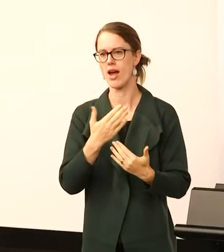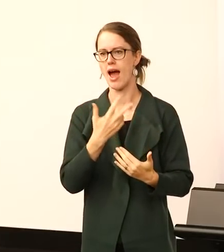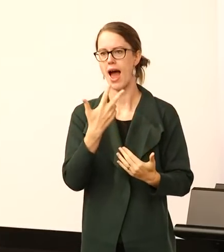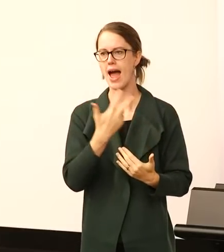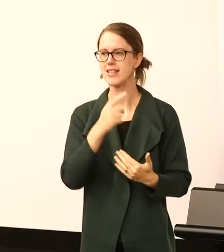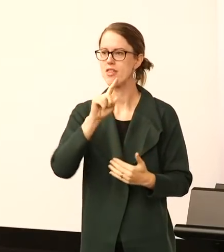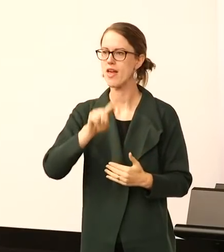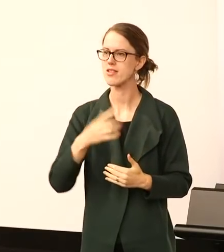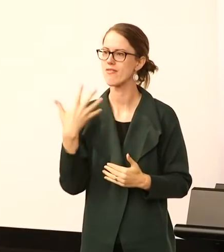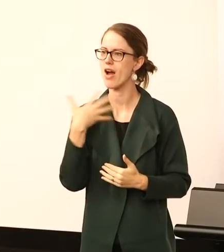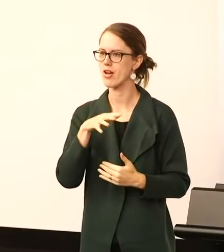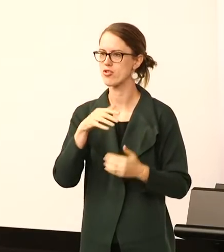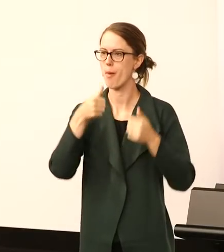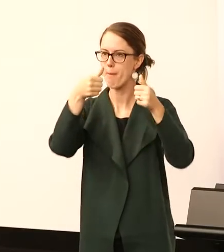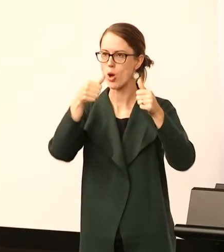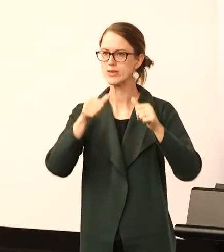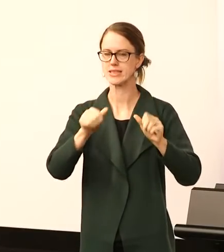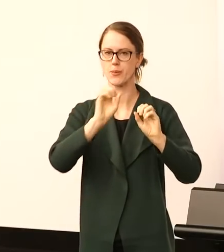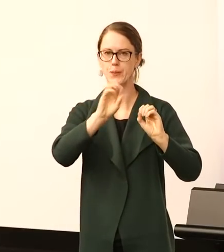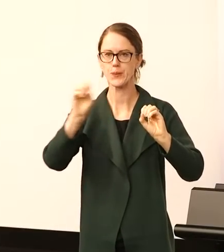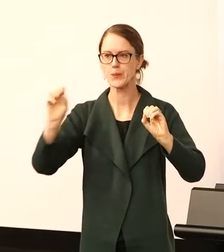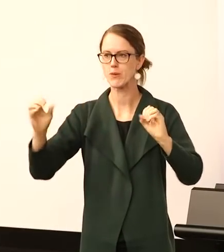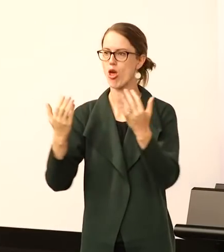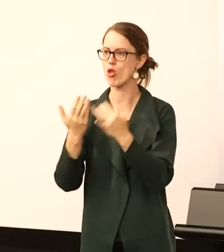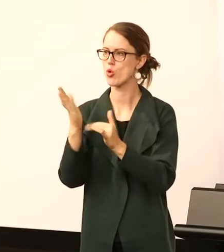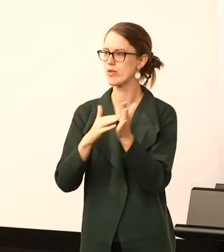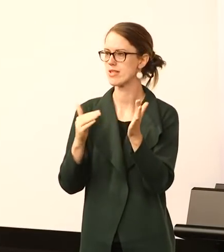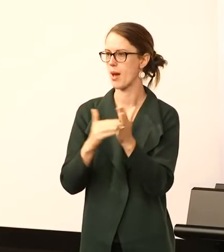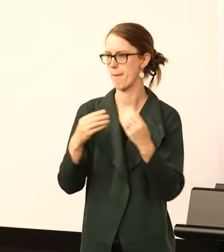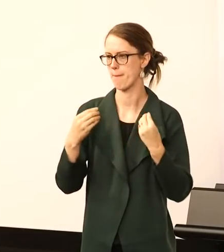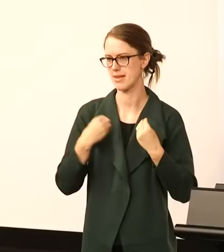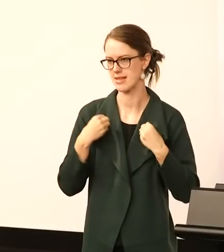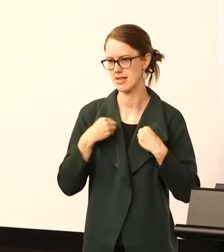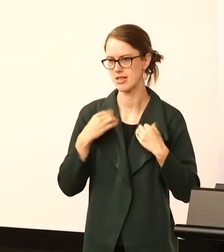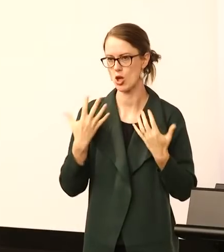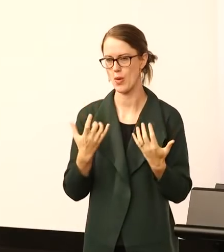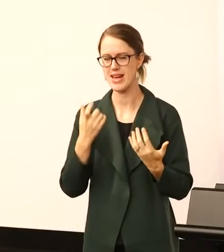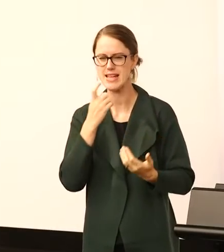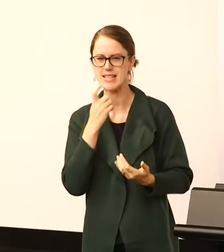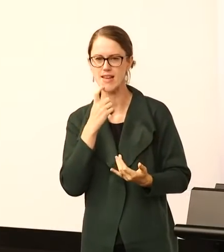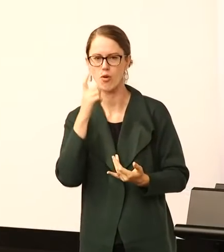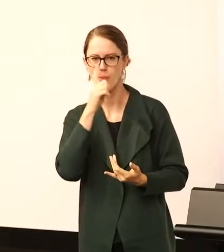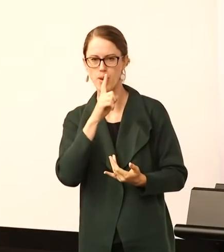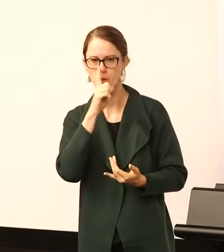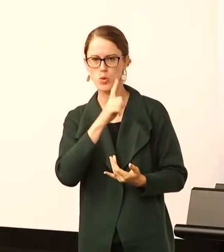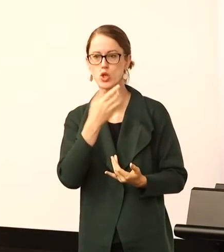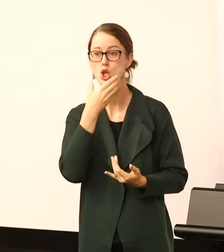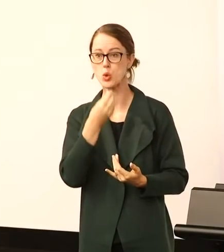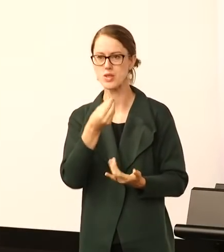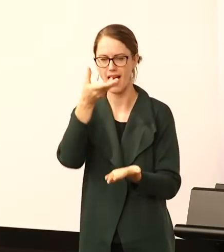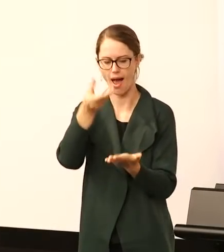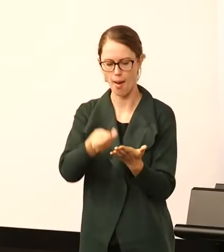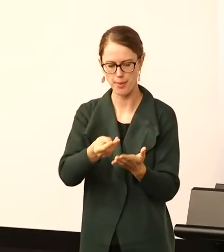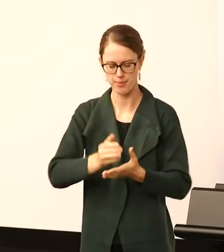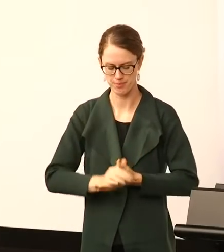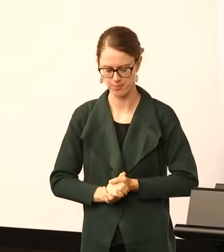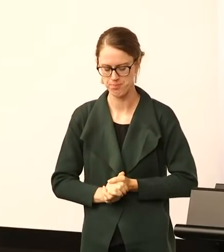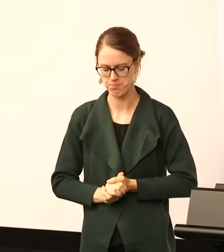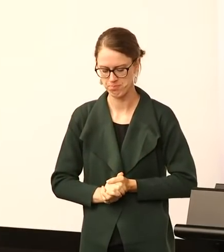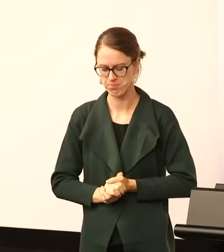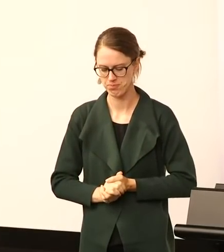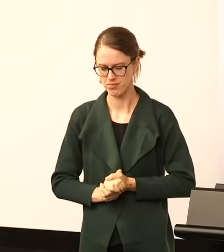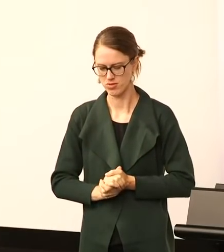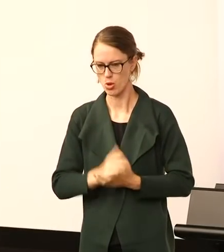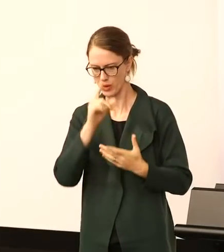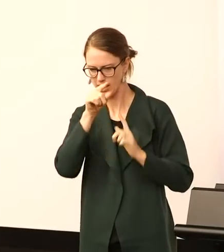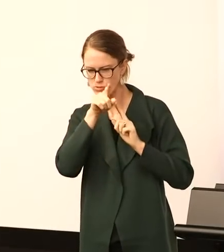18,500 posters are up in businesses around New Zealand, making it easier for people to use our new app to keep a